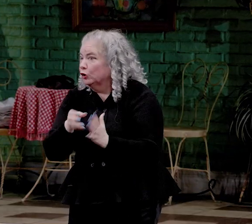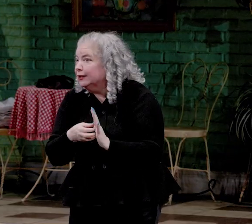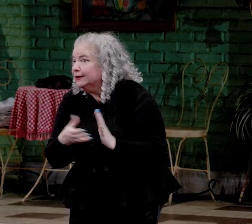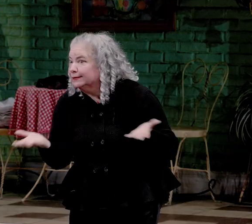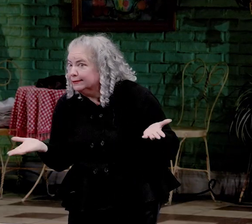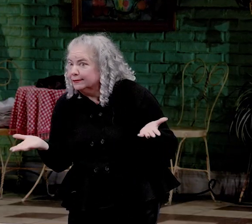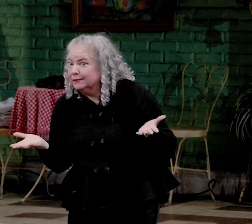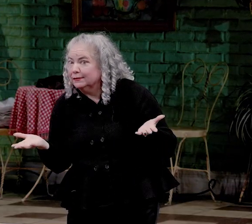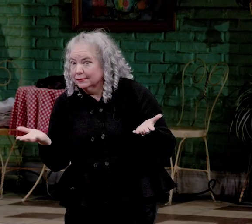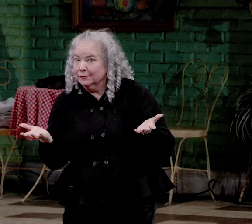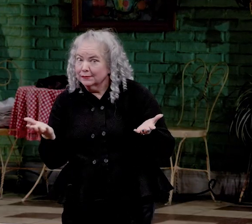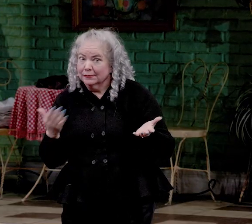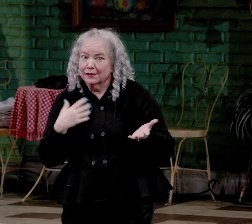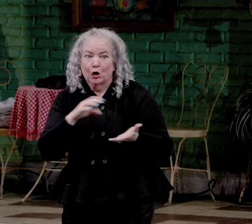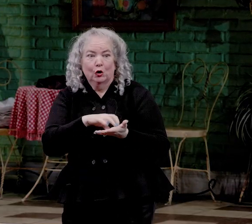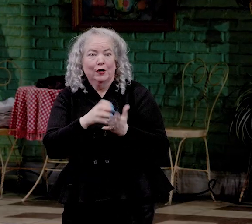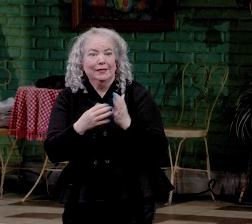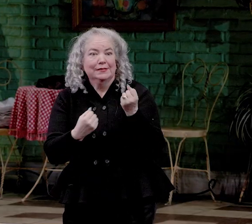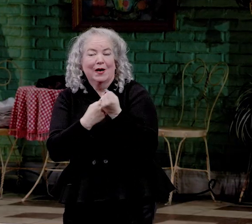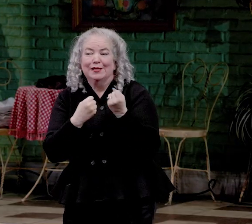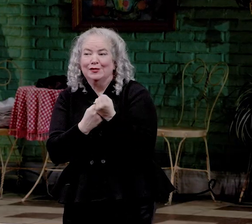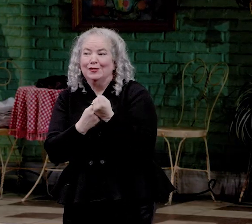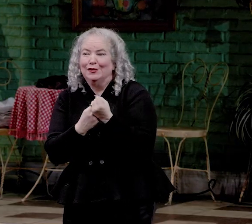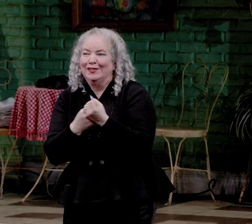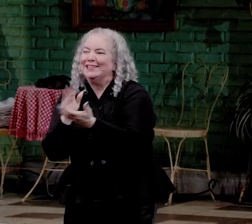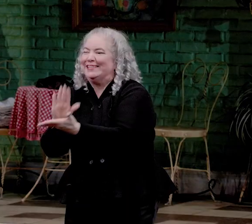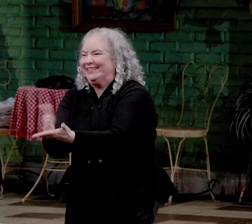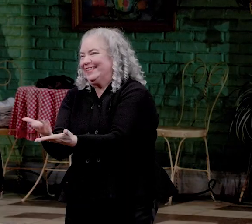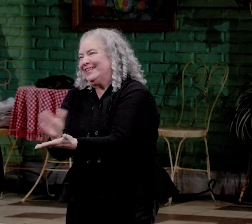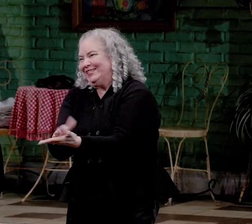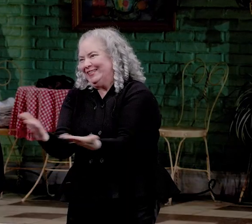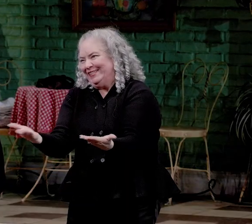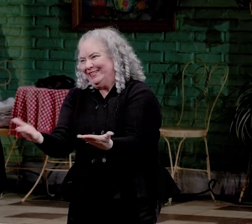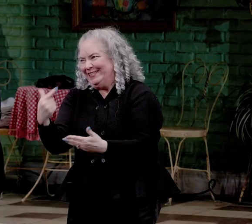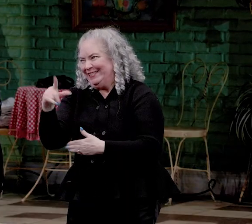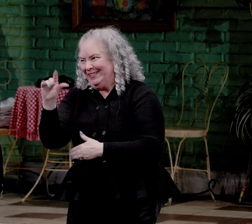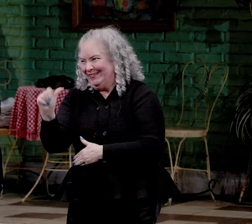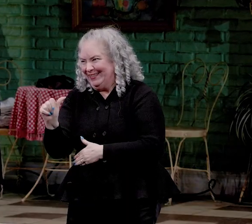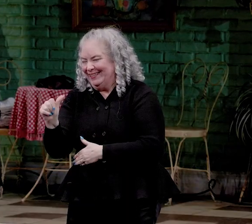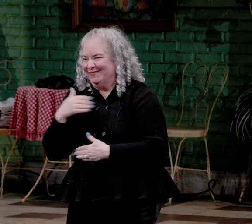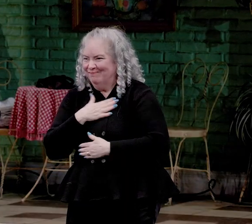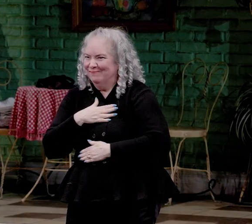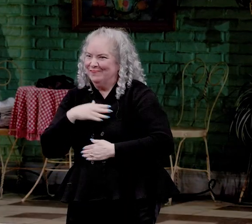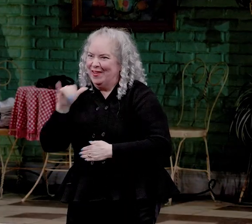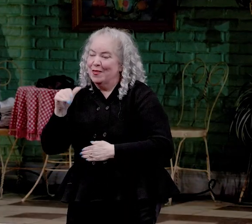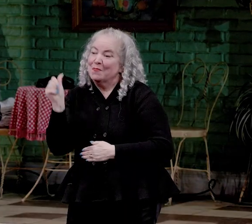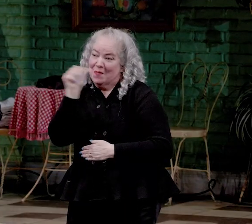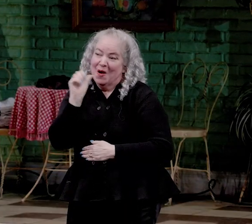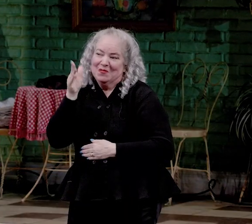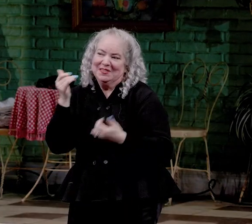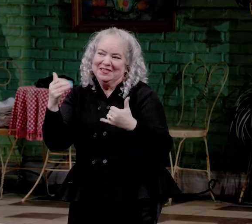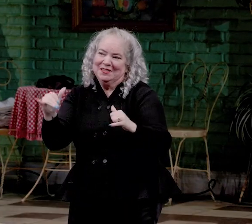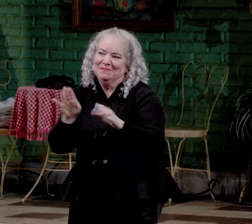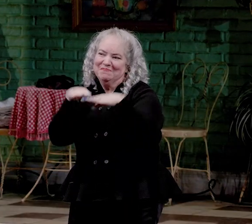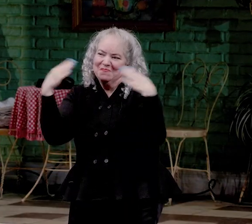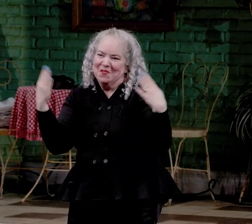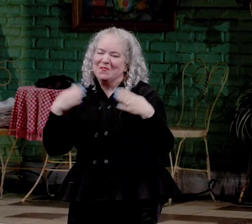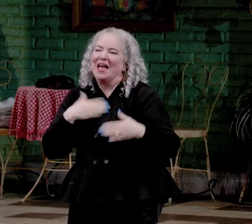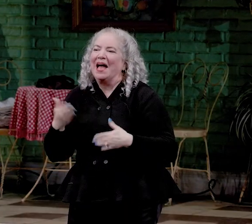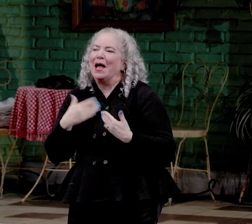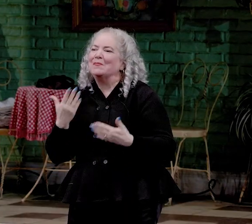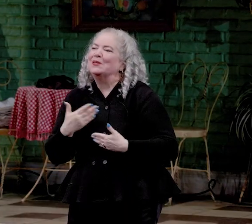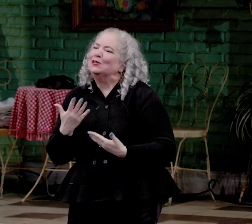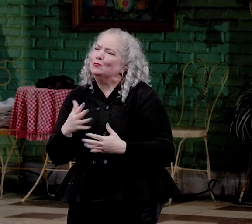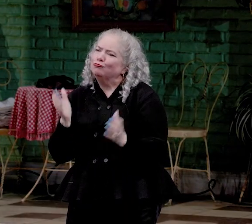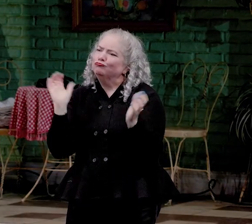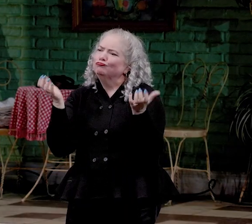cookies. Our cookie sponsor is the kitchen at Geva. So enjoy that. The bar will still be open, and we'll be happy to engage